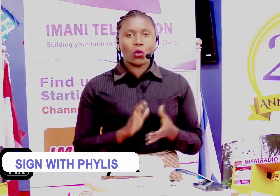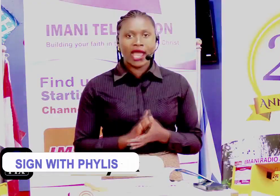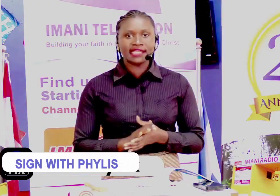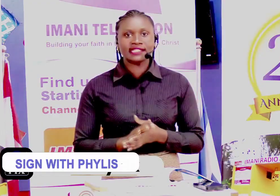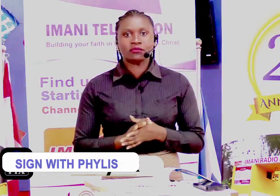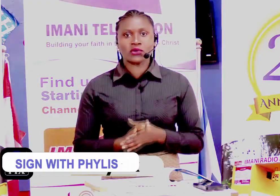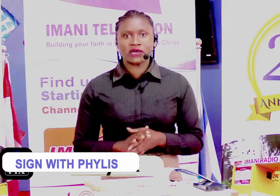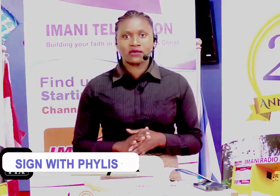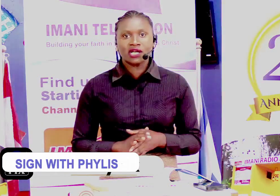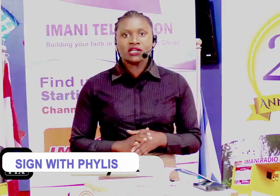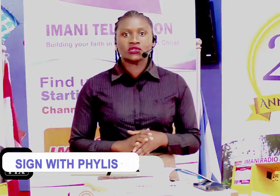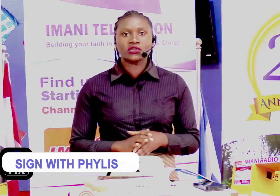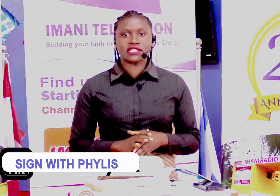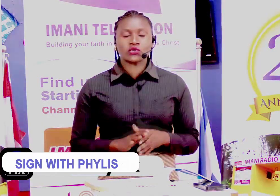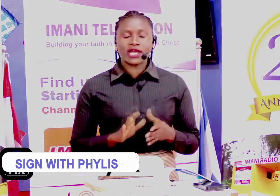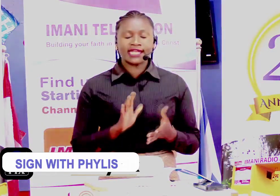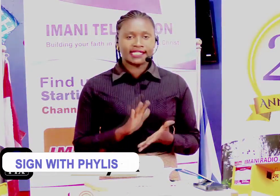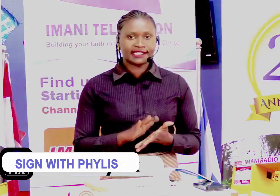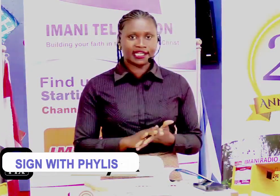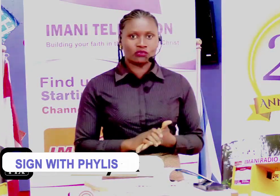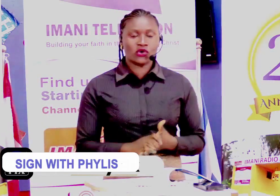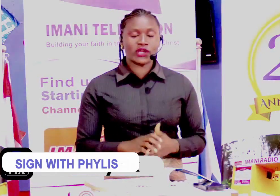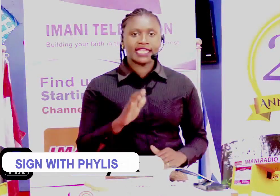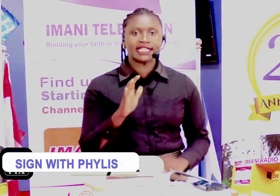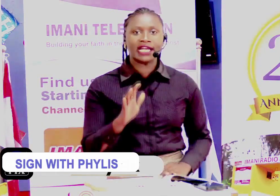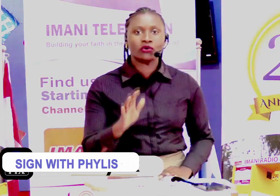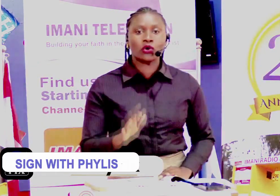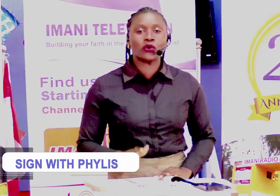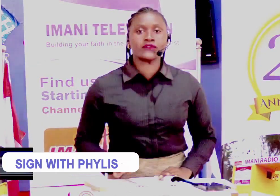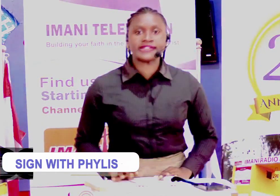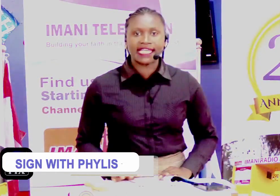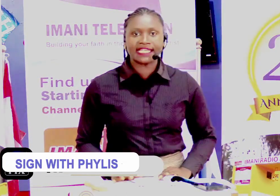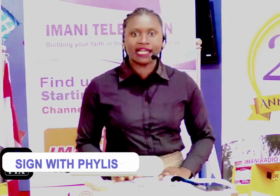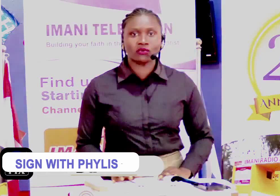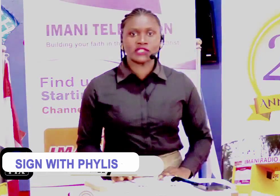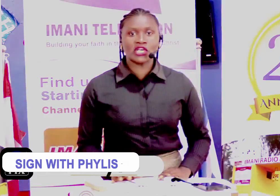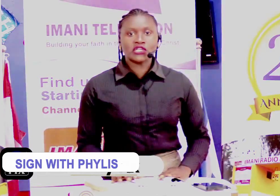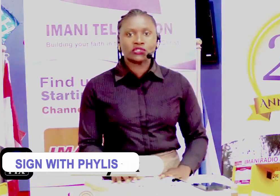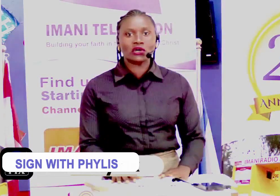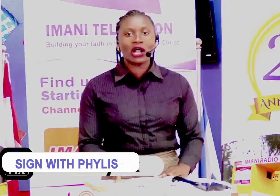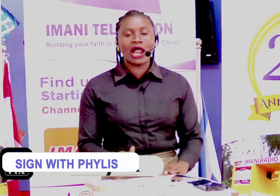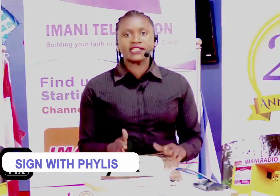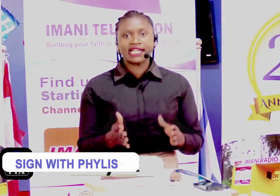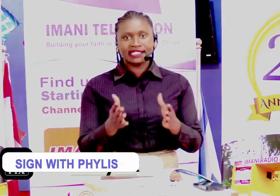words pronoun so that you can understand more and learn more of sign language. So, I'll just start